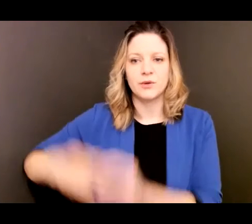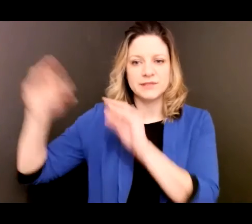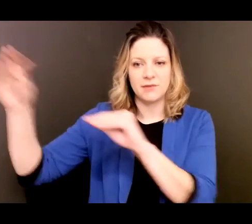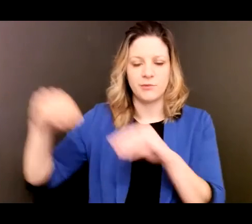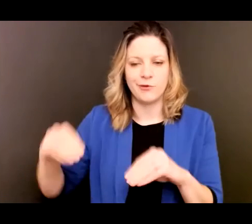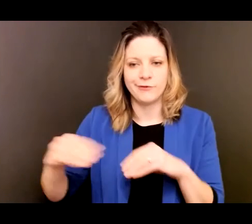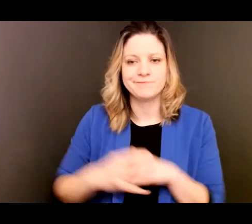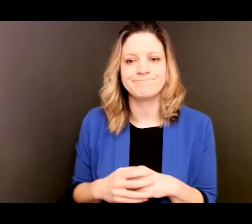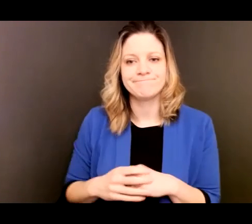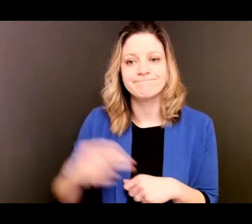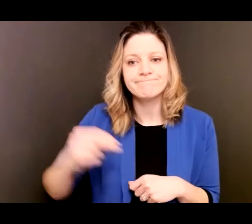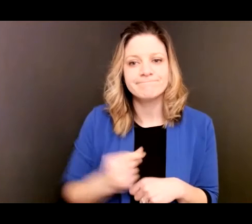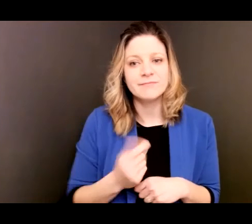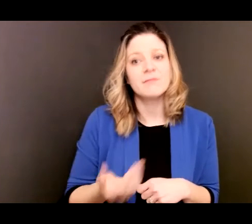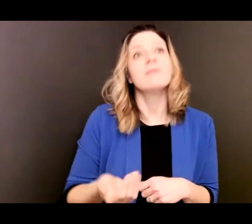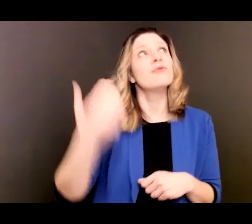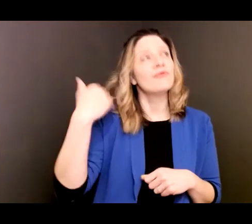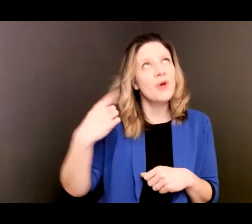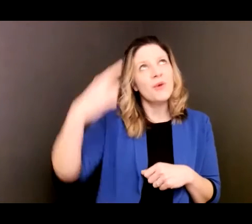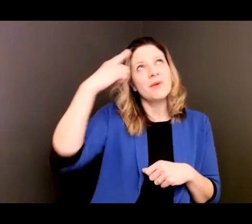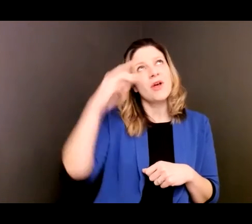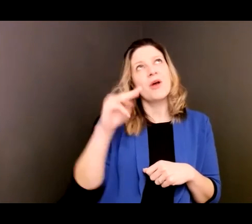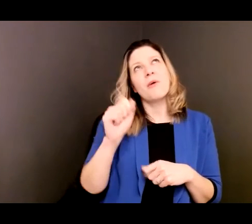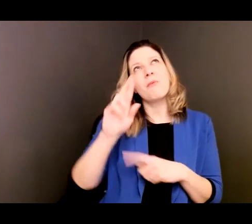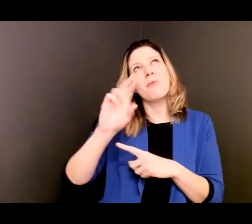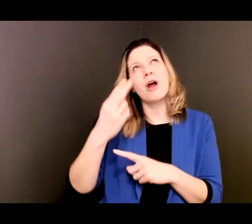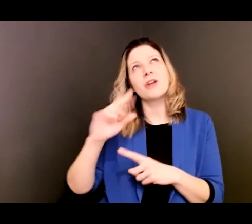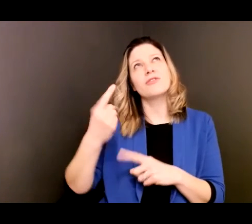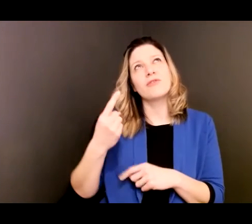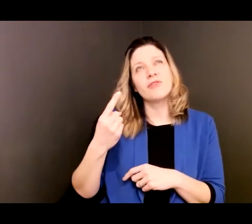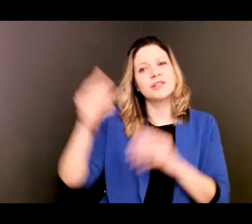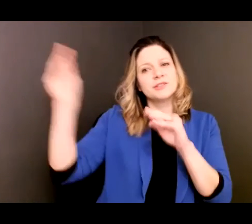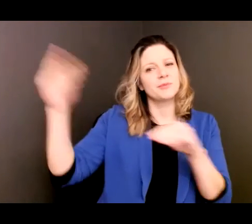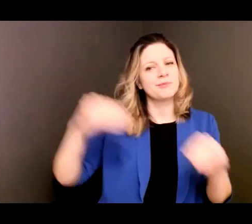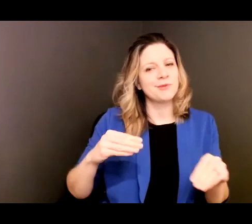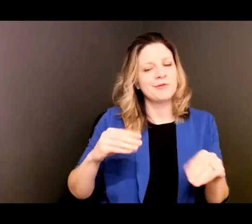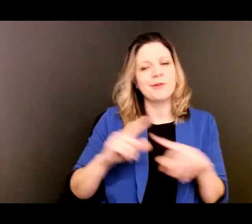Originally, we had hoped for March 1st as a move-in date, but we are not there